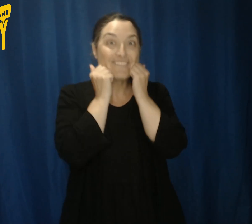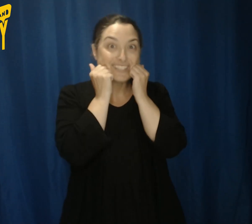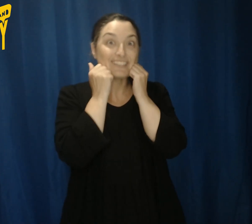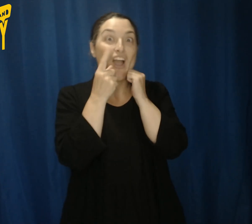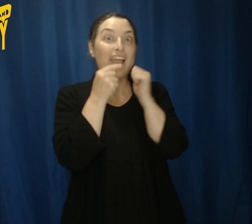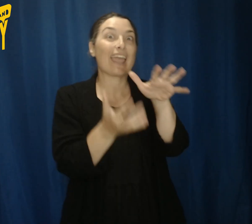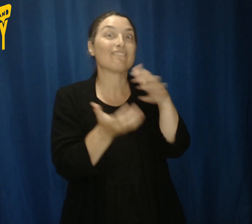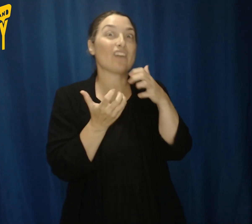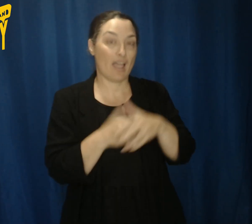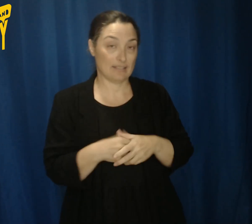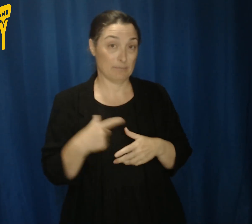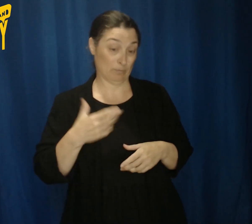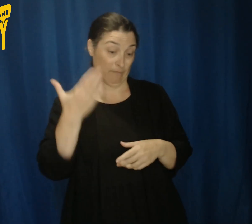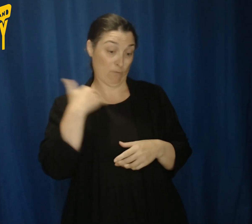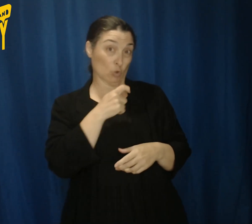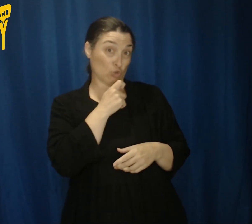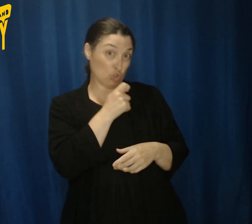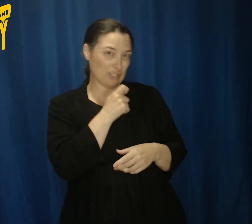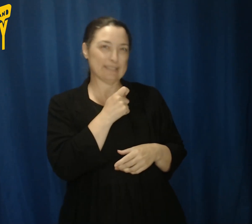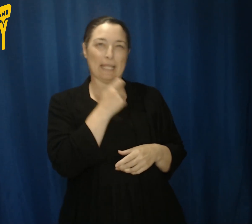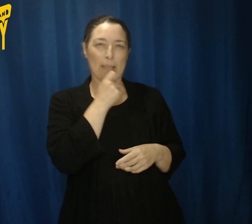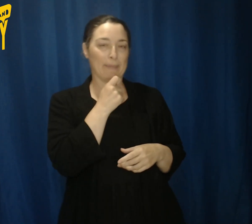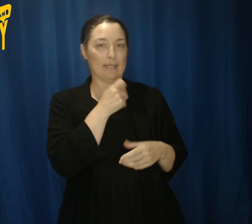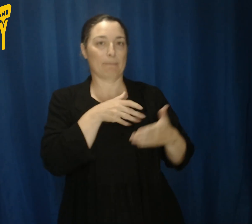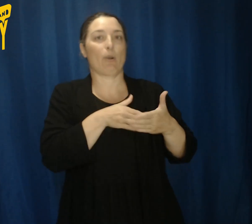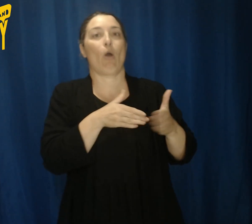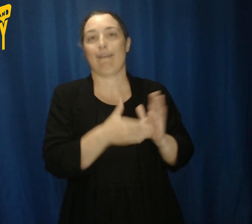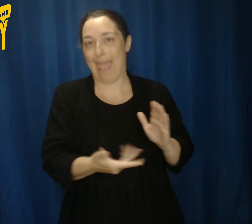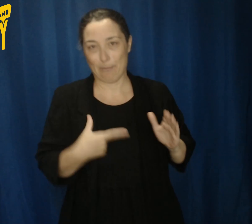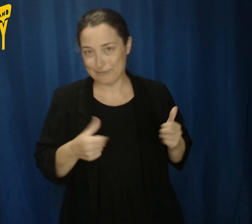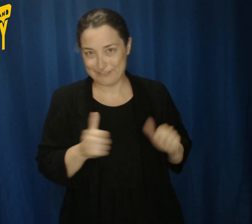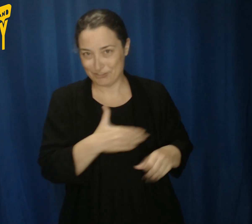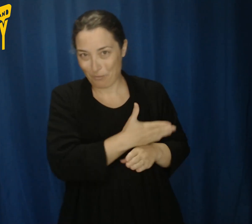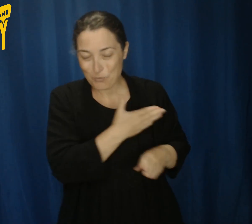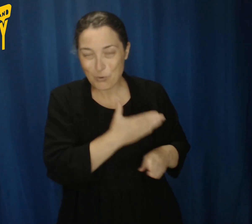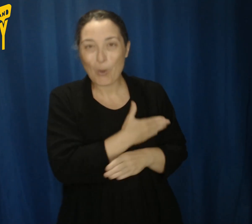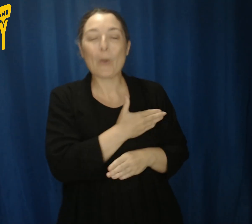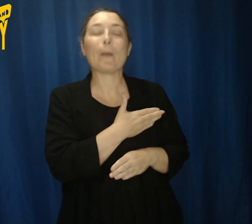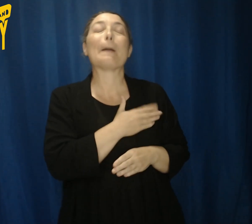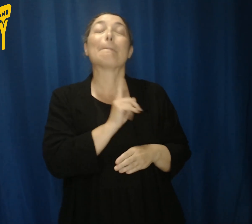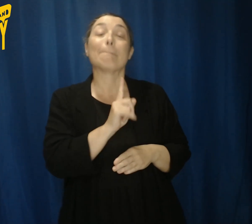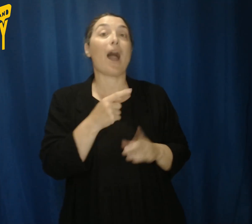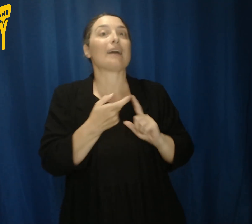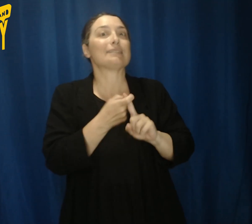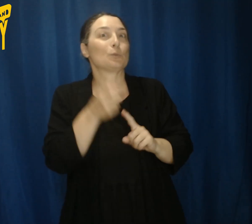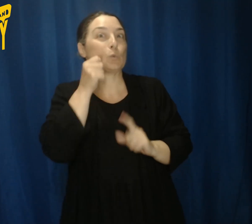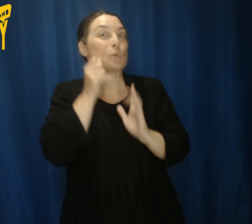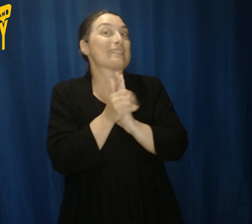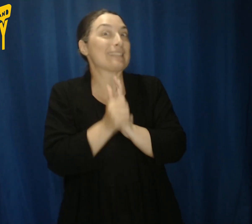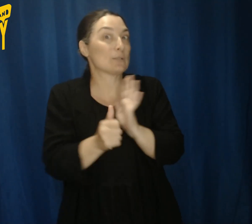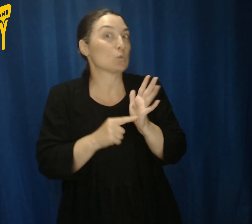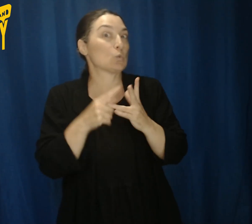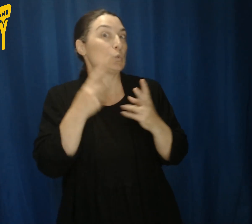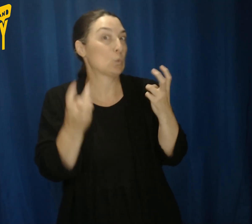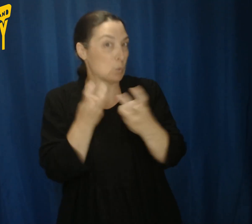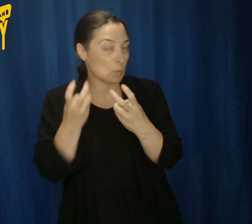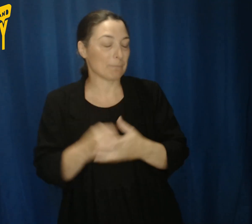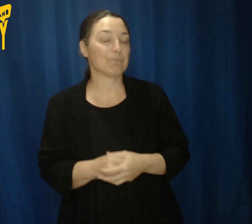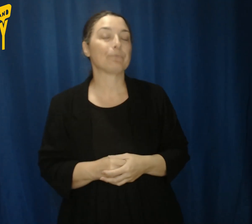longer really had. But I knew how to look for things. So after that, I just tried not to think about